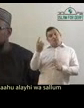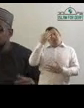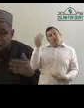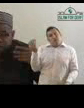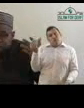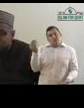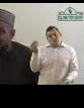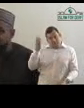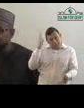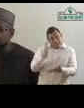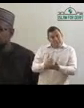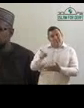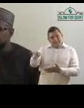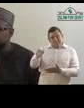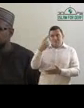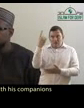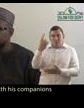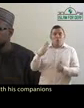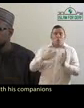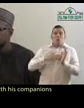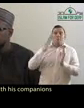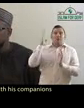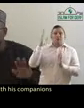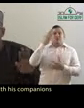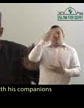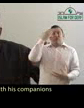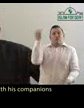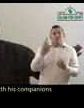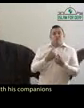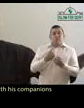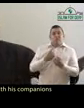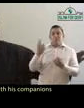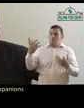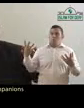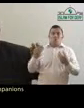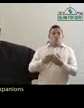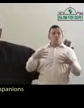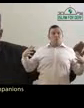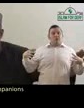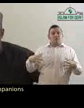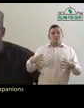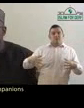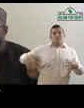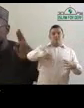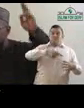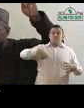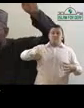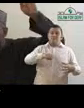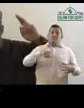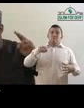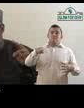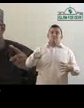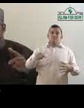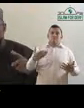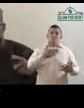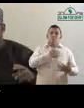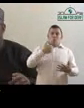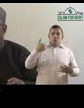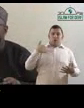Alaihi Wasallam. The Prophet forgot. The Prophet was traveling with his companions. He was traveling with his companions. And the morning